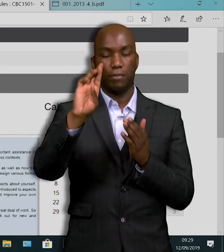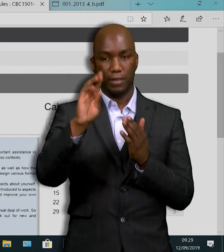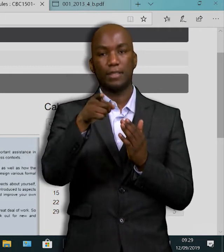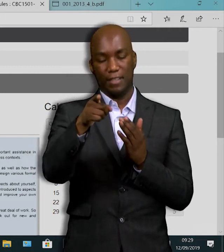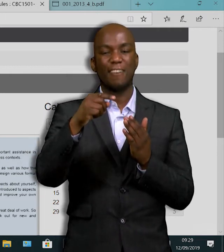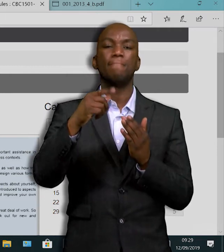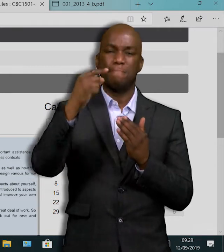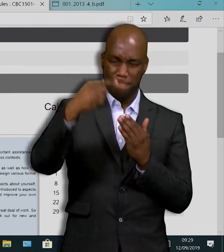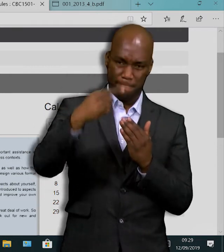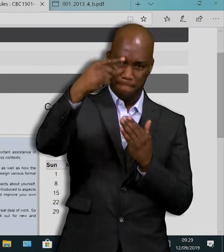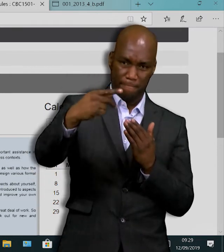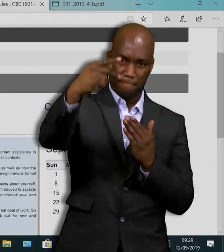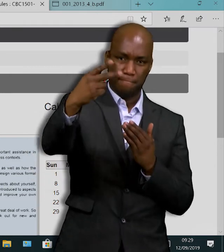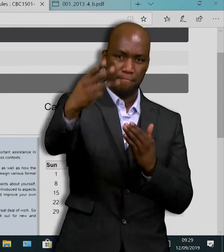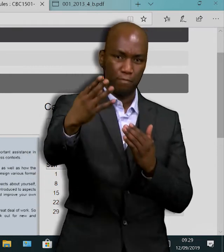right questions.